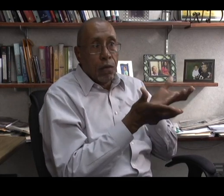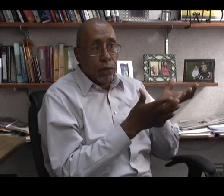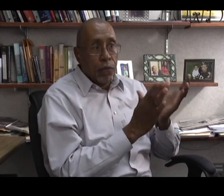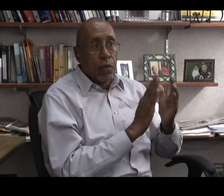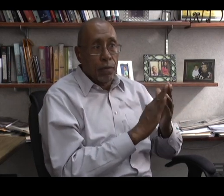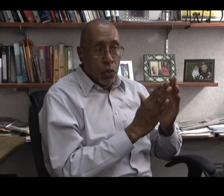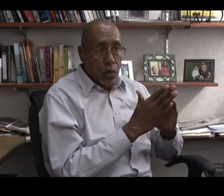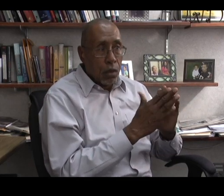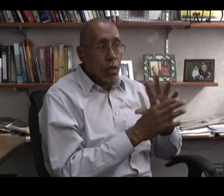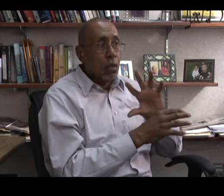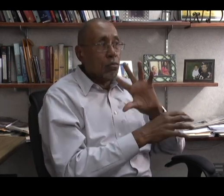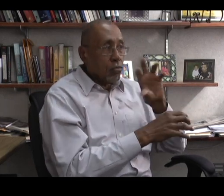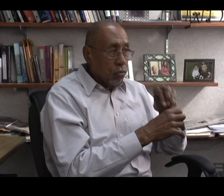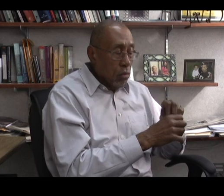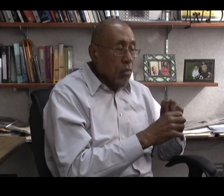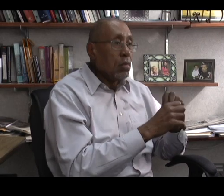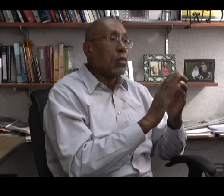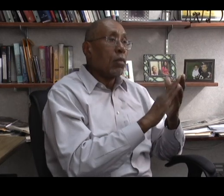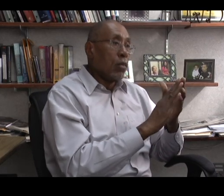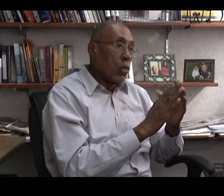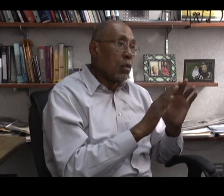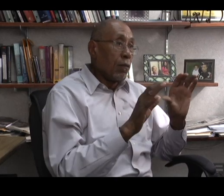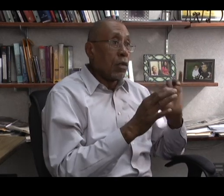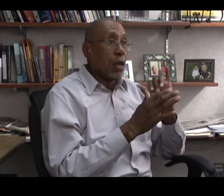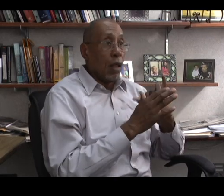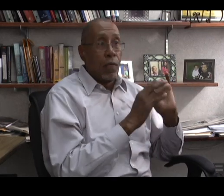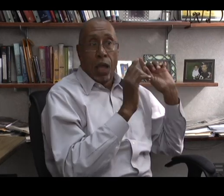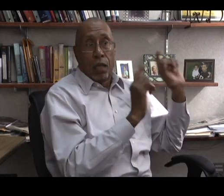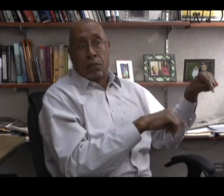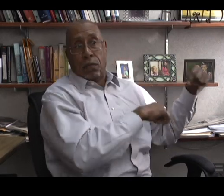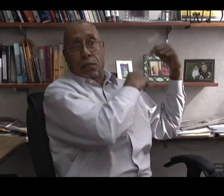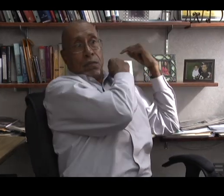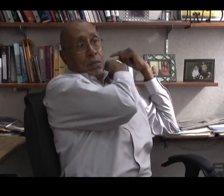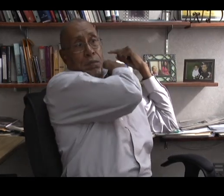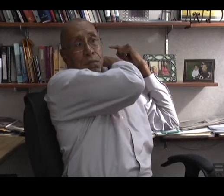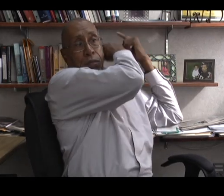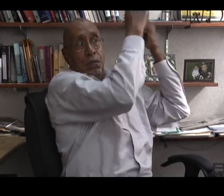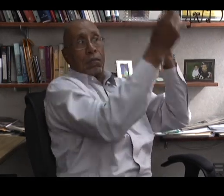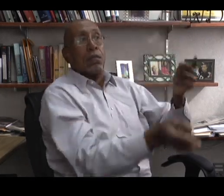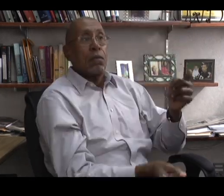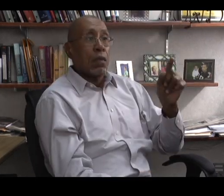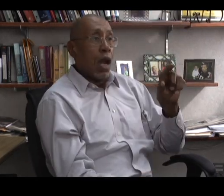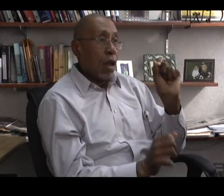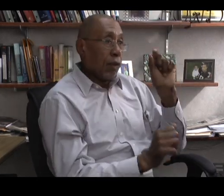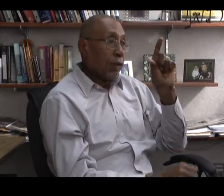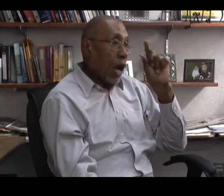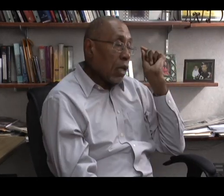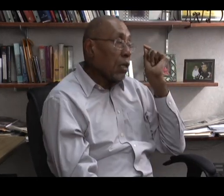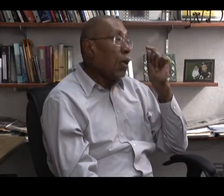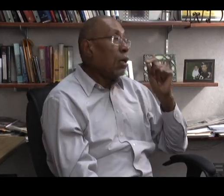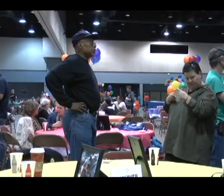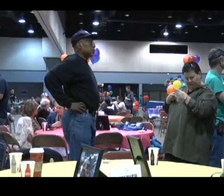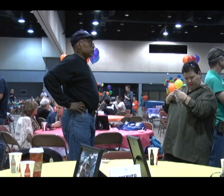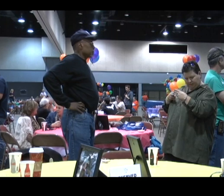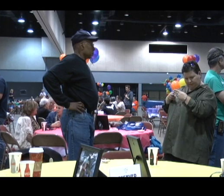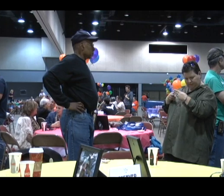to service of the community, being involved in the community, and I have been ever since I left